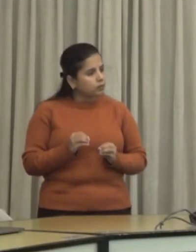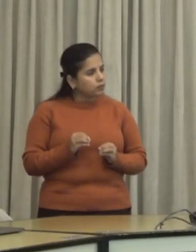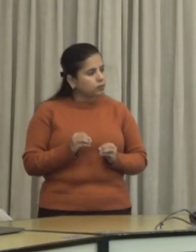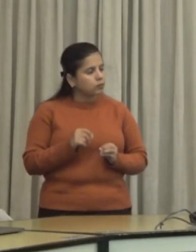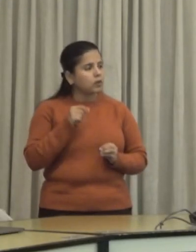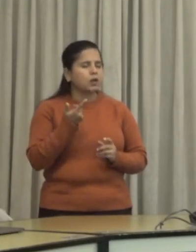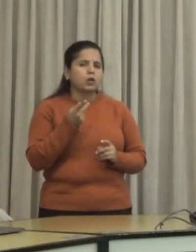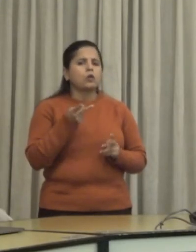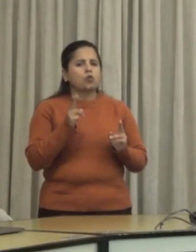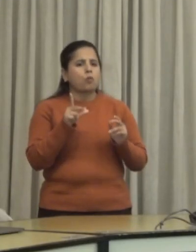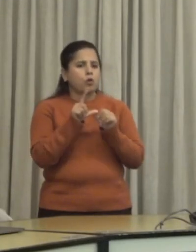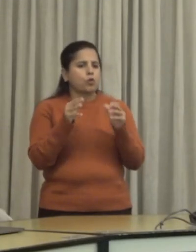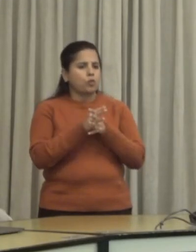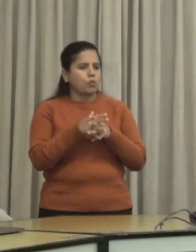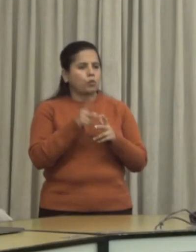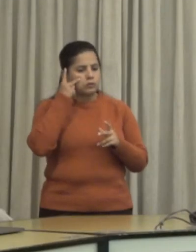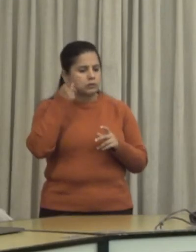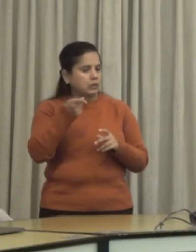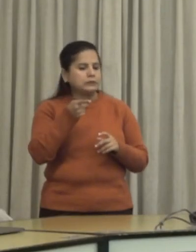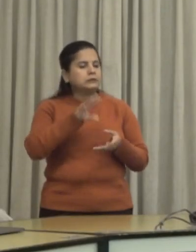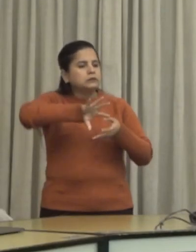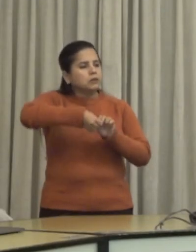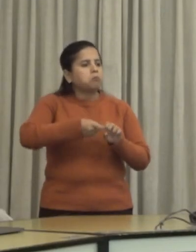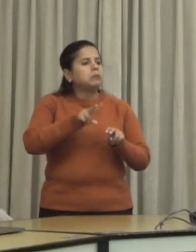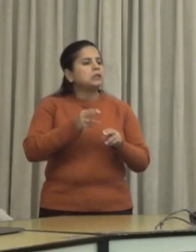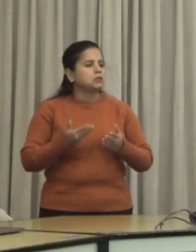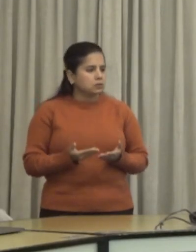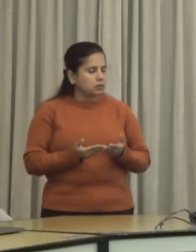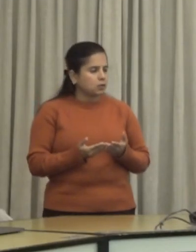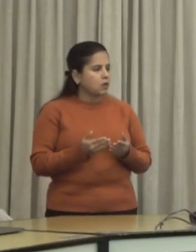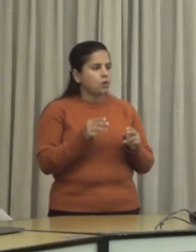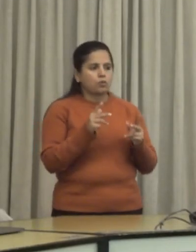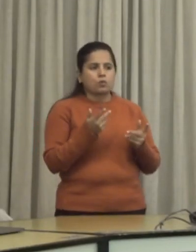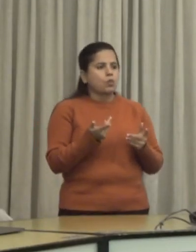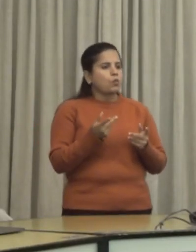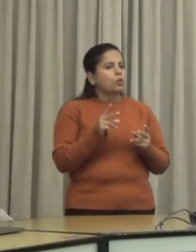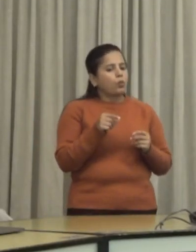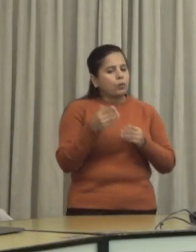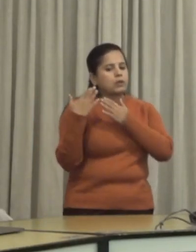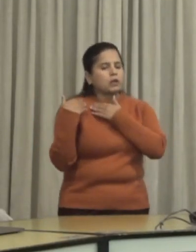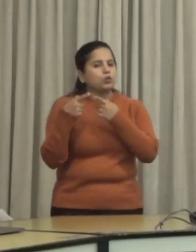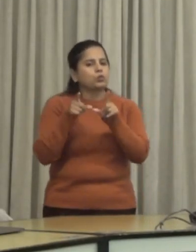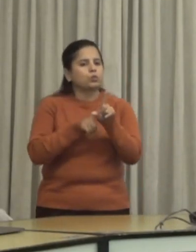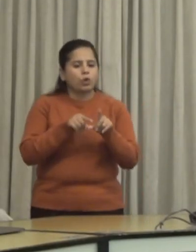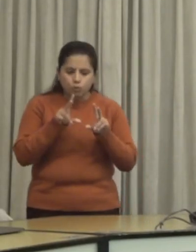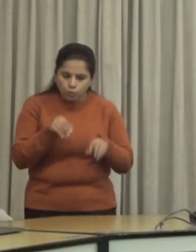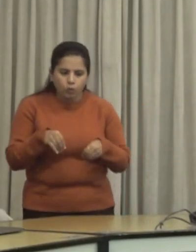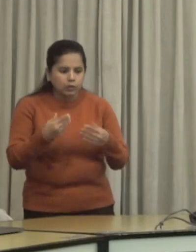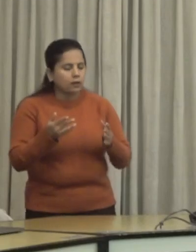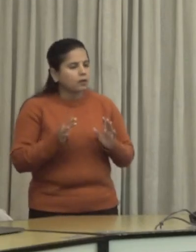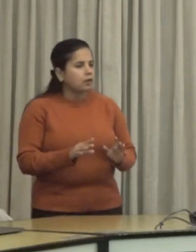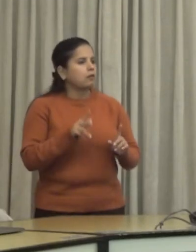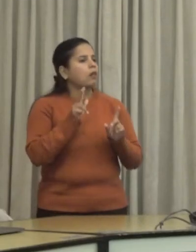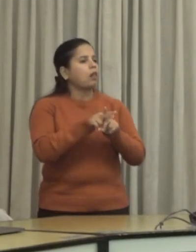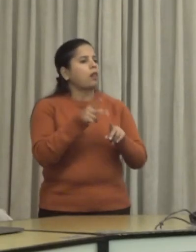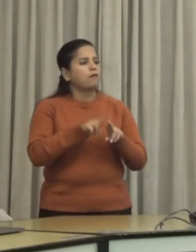in common law, was understood as assault. And therefore there is a duty not to provide that intervention when